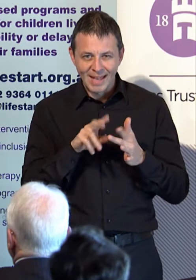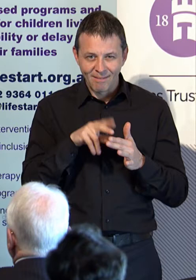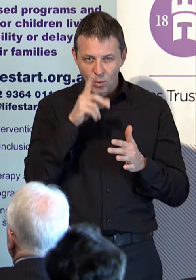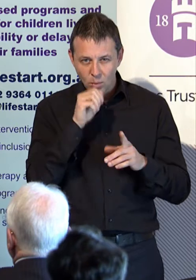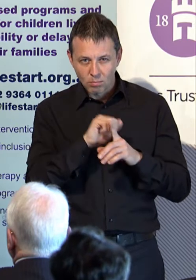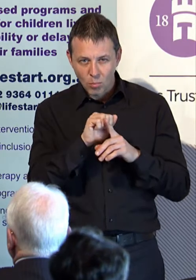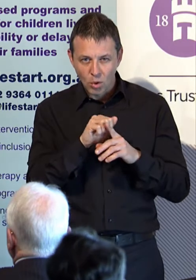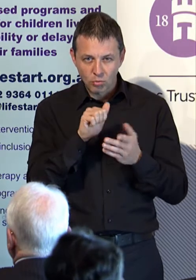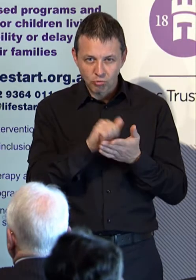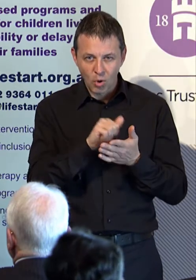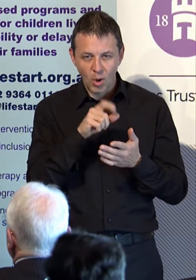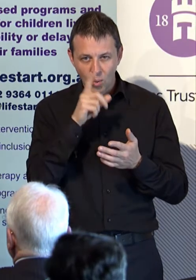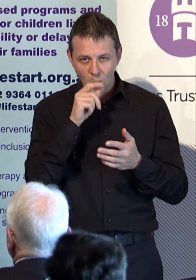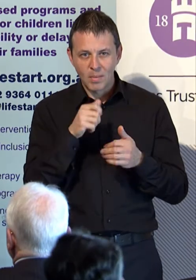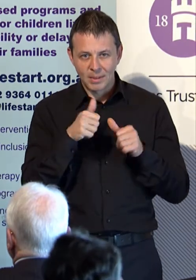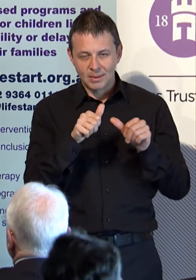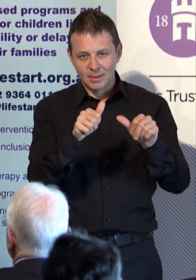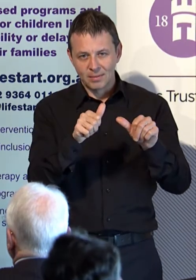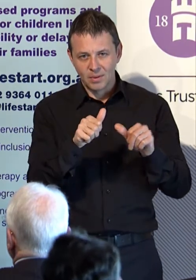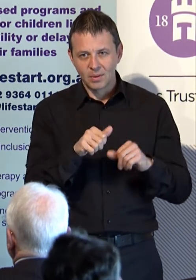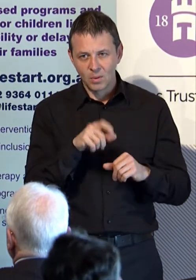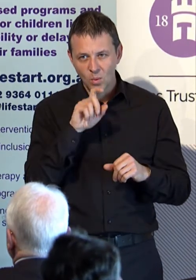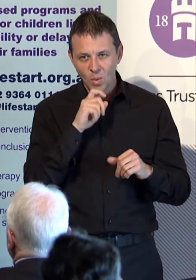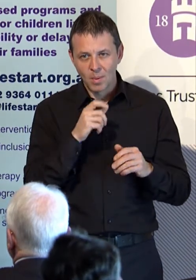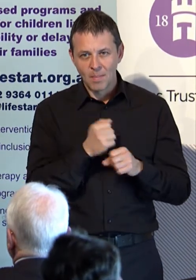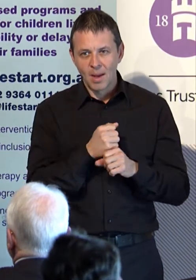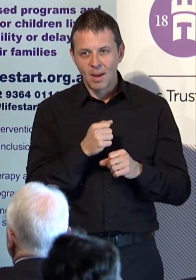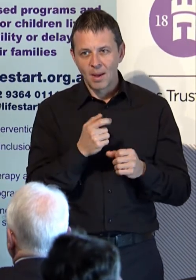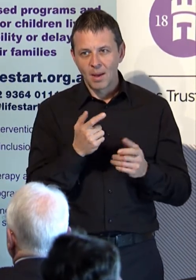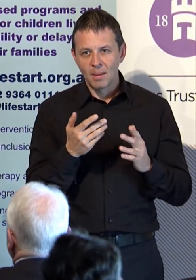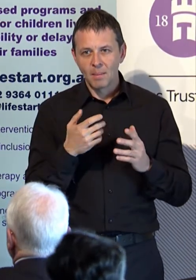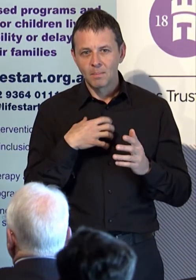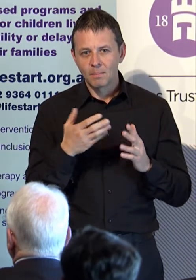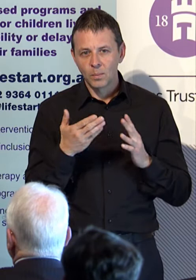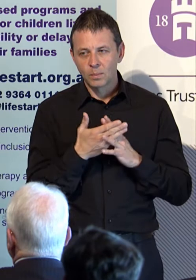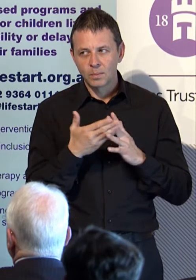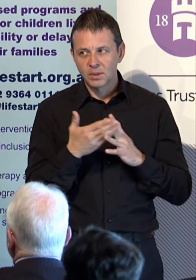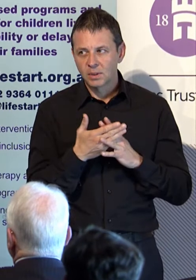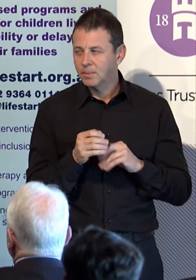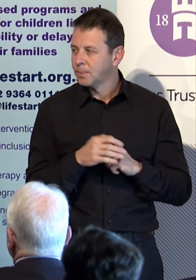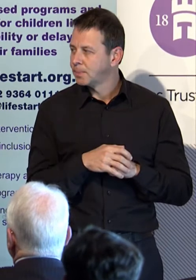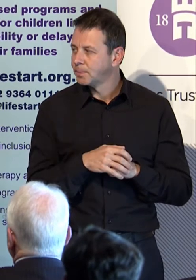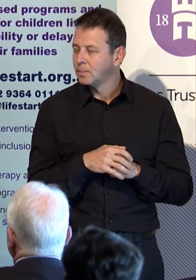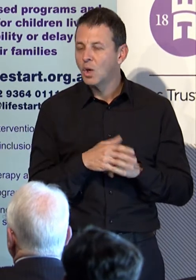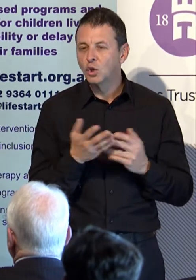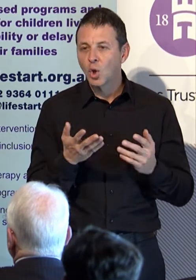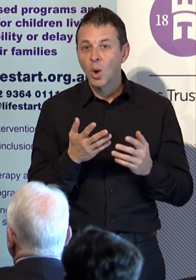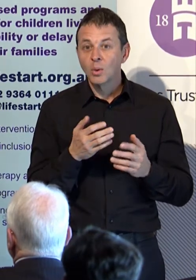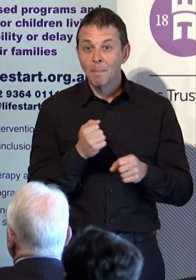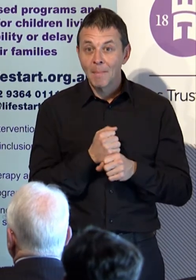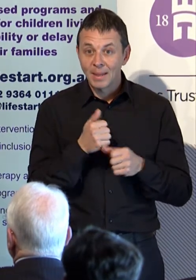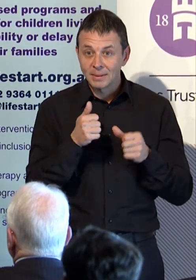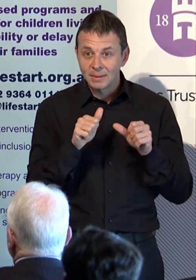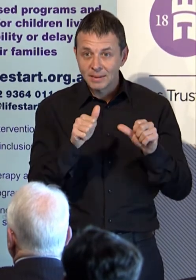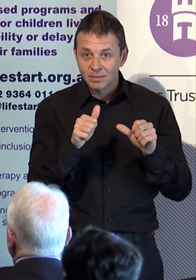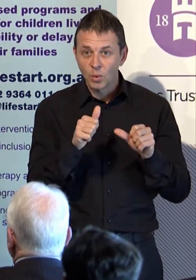on a winner. And it made things much more accessible for families. To make this all work, we had to look at how we were